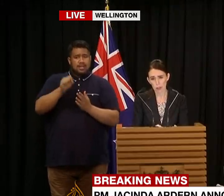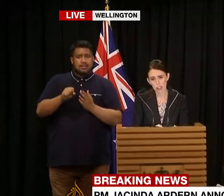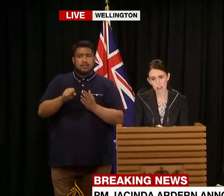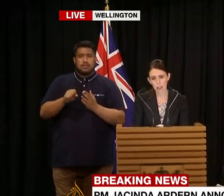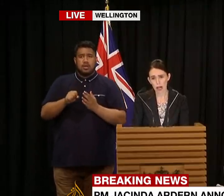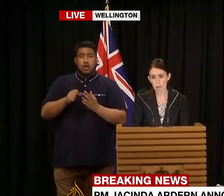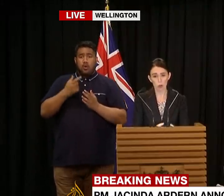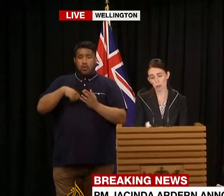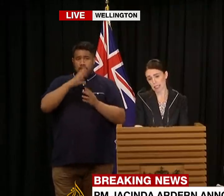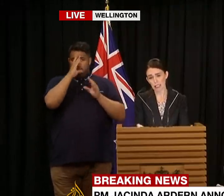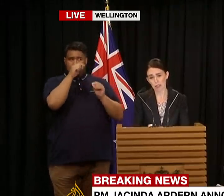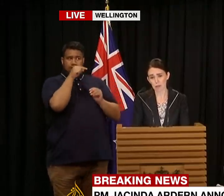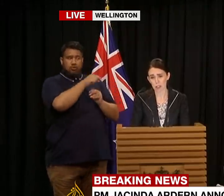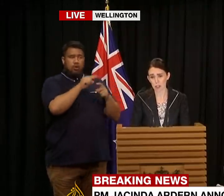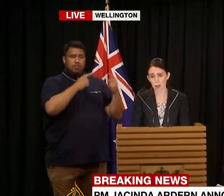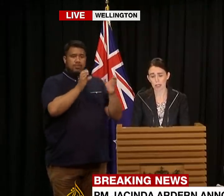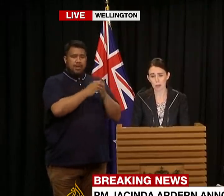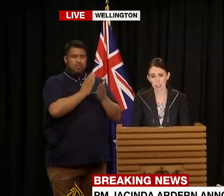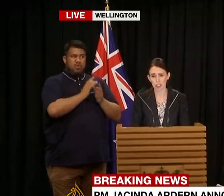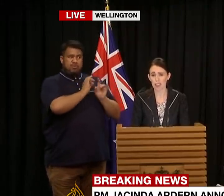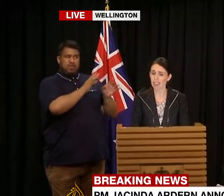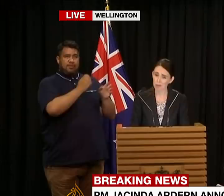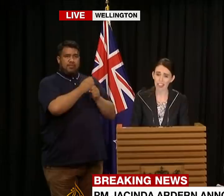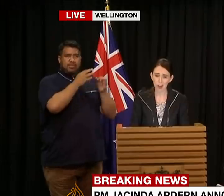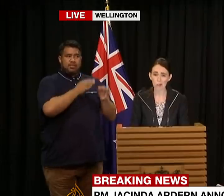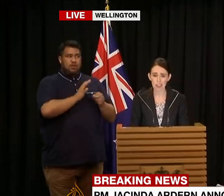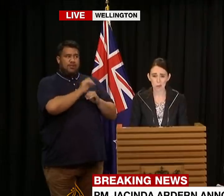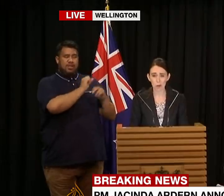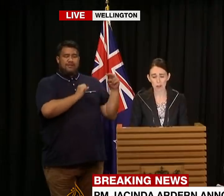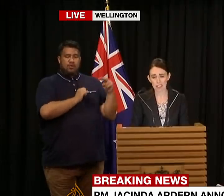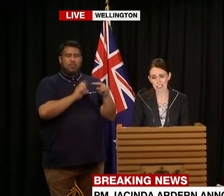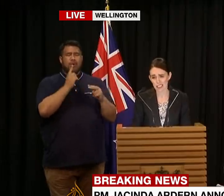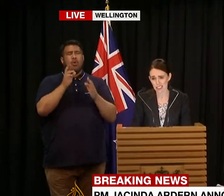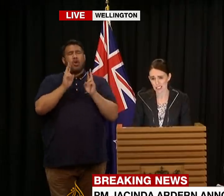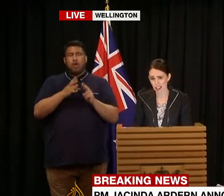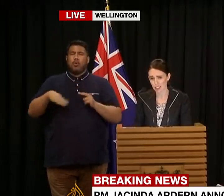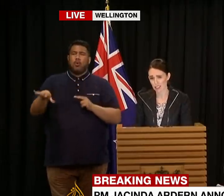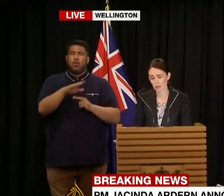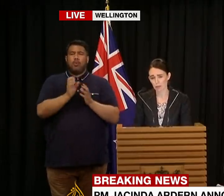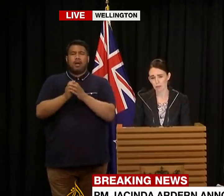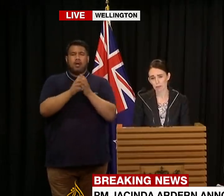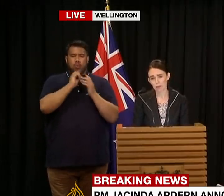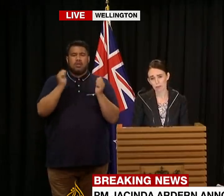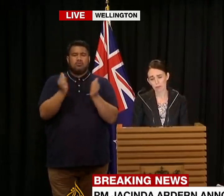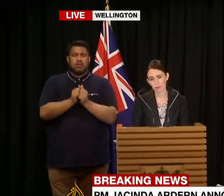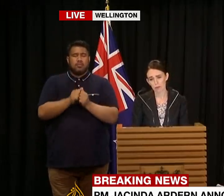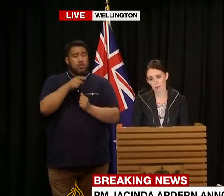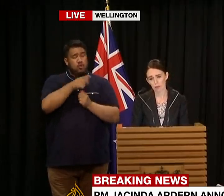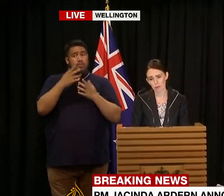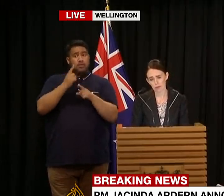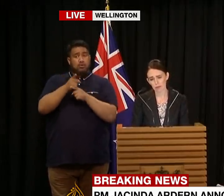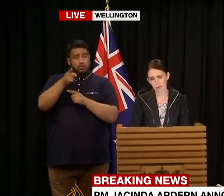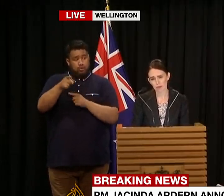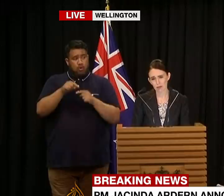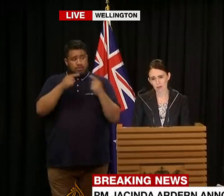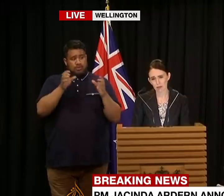We have briefed the opposition, but ultimately it's for them to determine their position. But our hope is that we will have consensus in the House. When you talked to the opposition, was there a